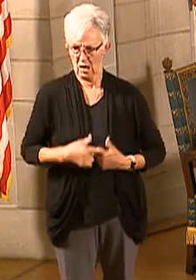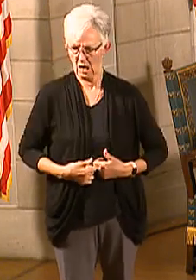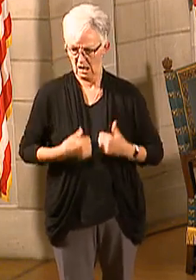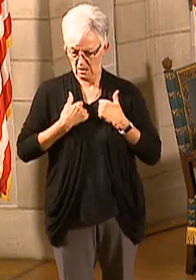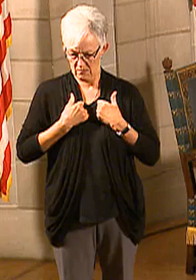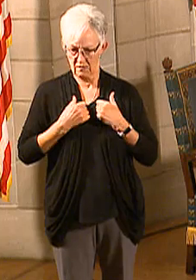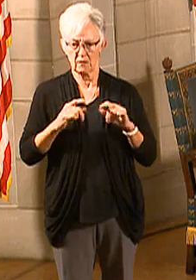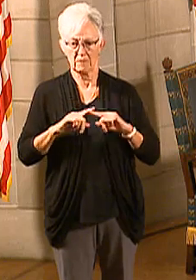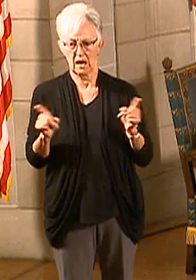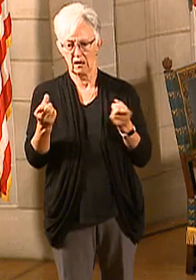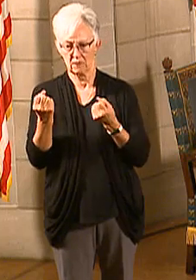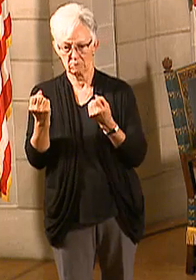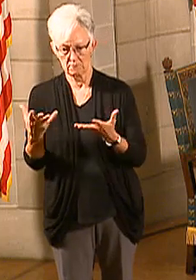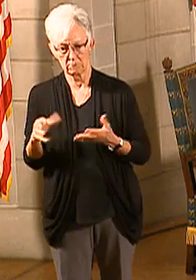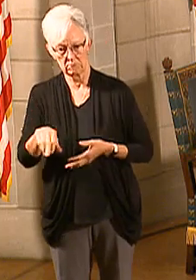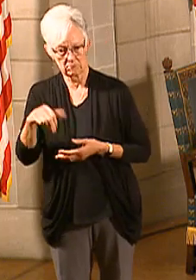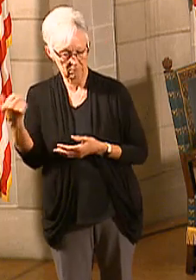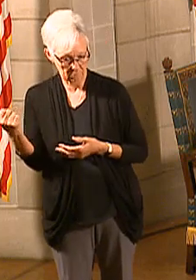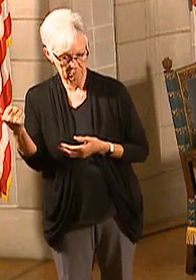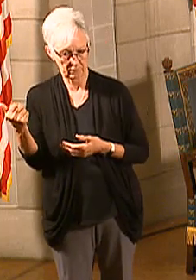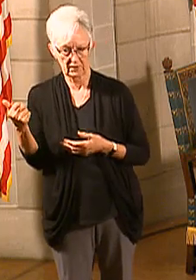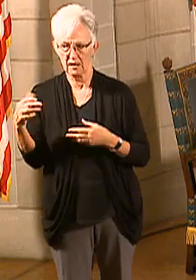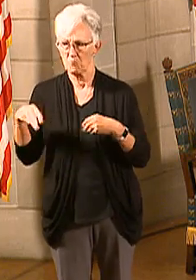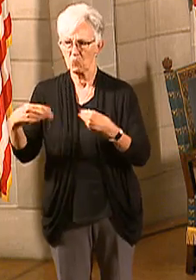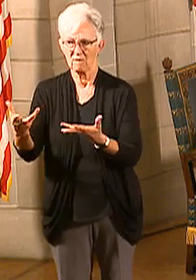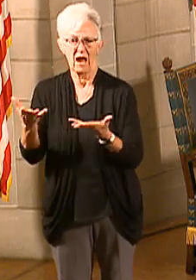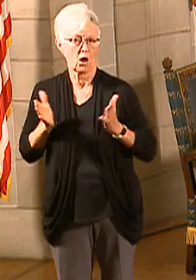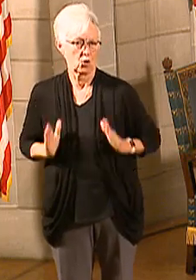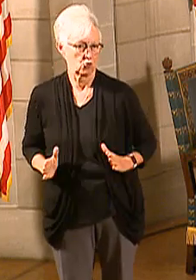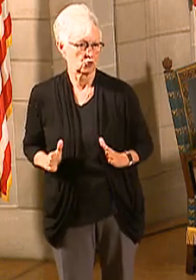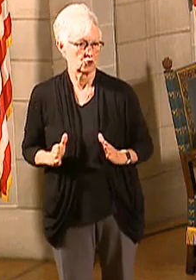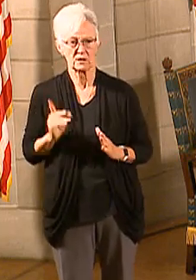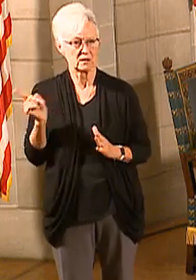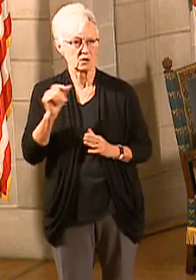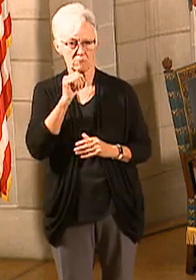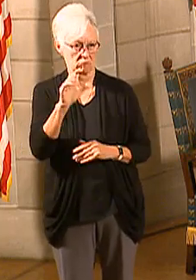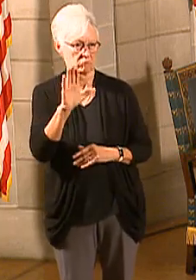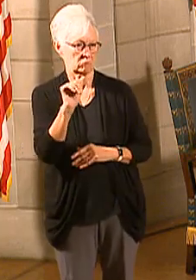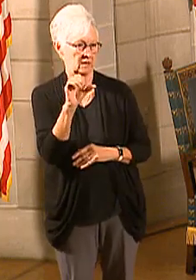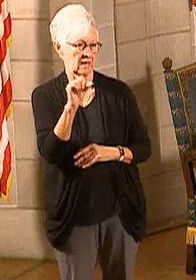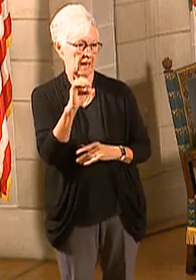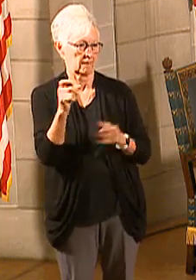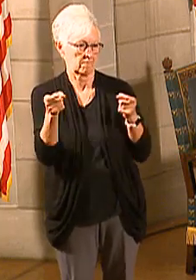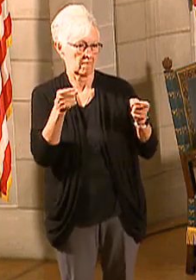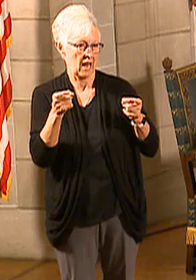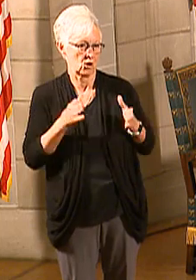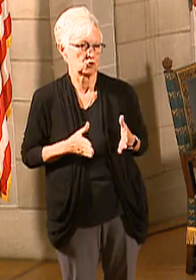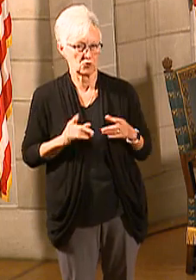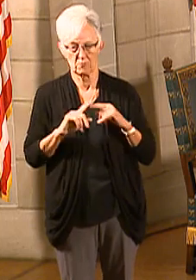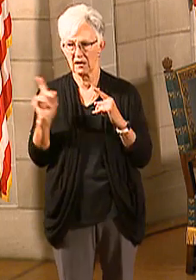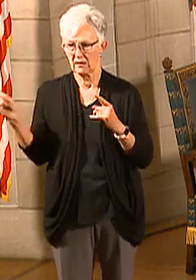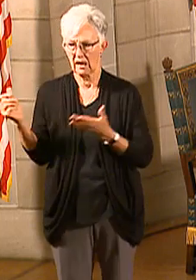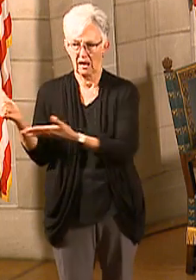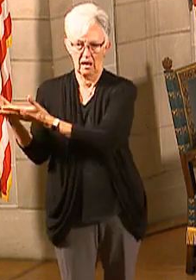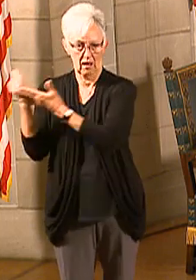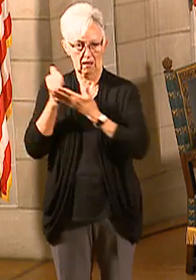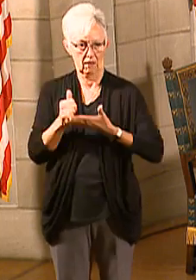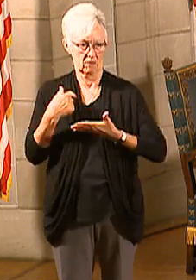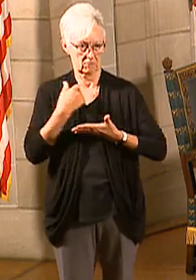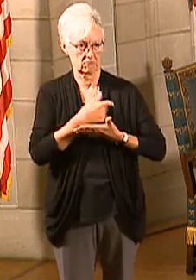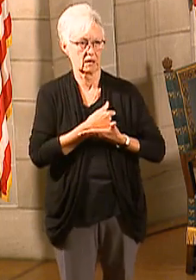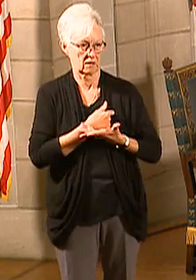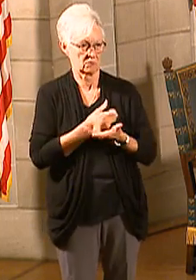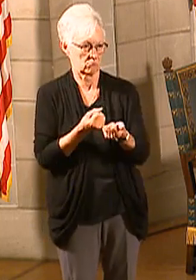note that there are also many other providers who are not case managers, but they're key partners in our success for kids and families.